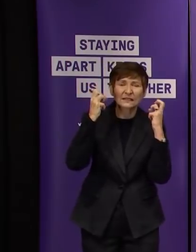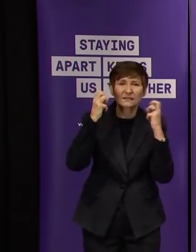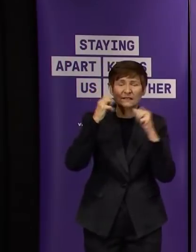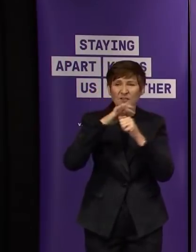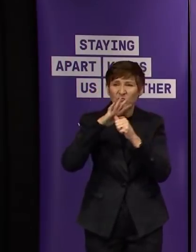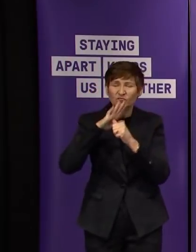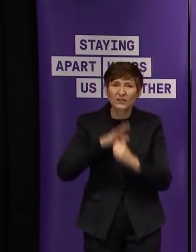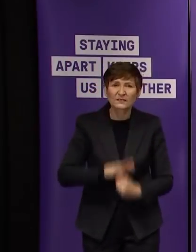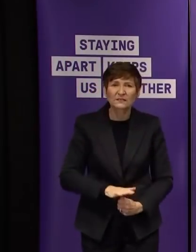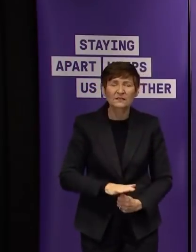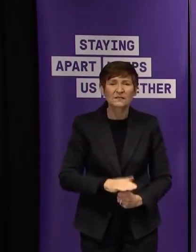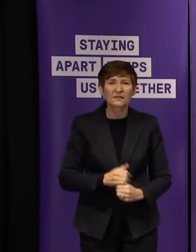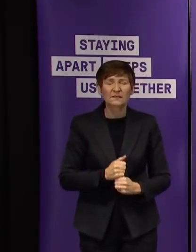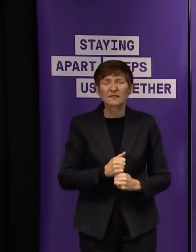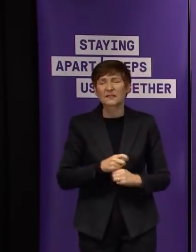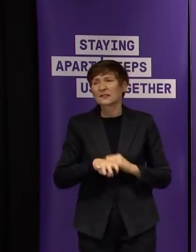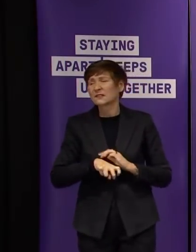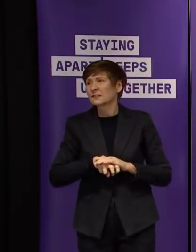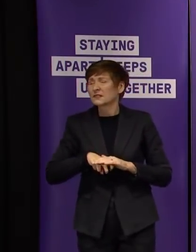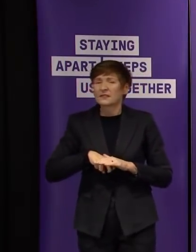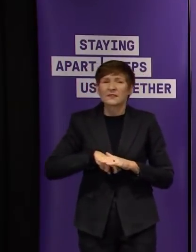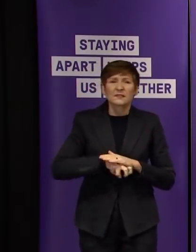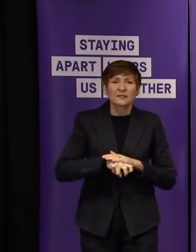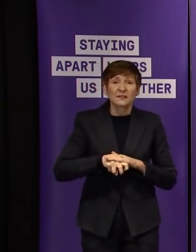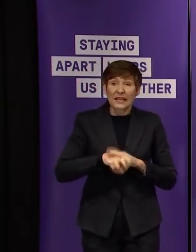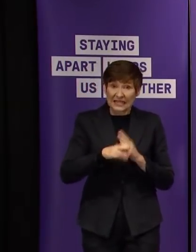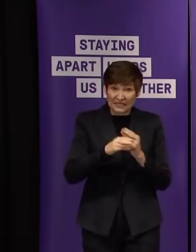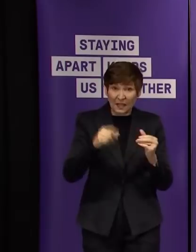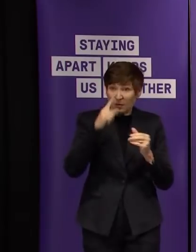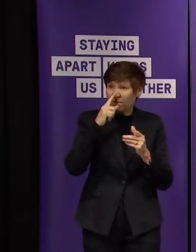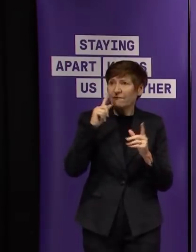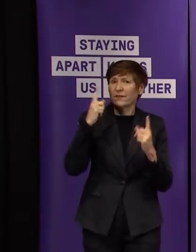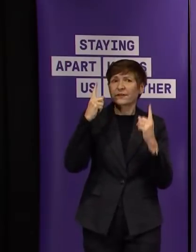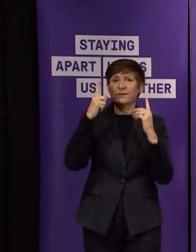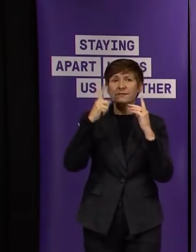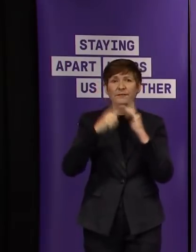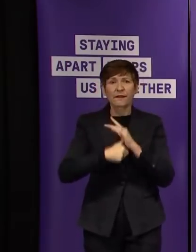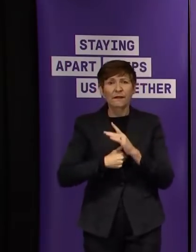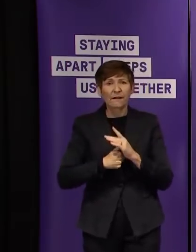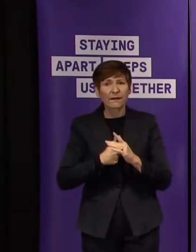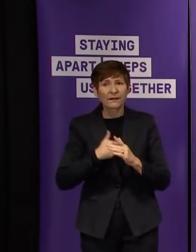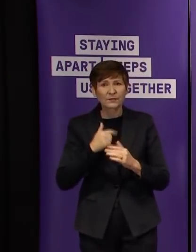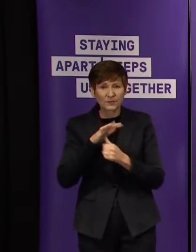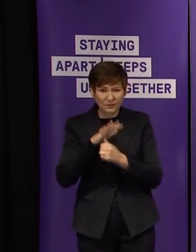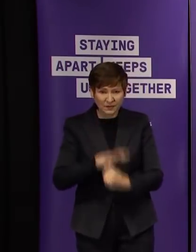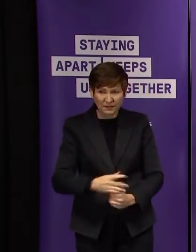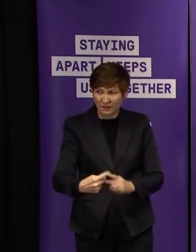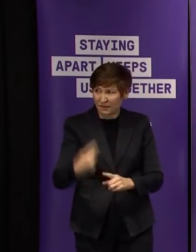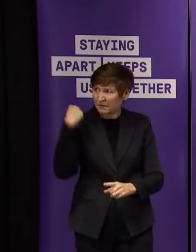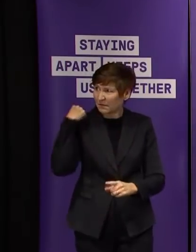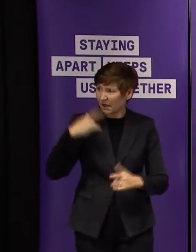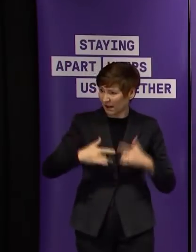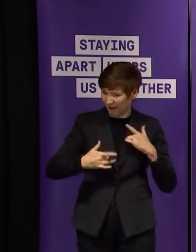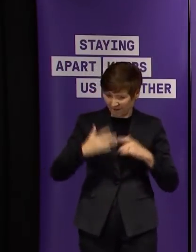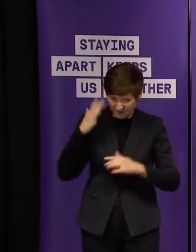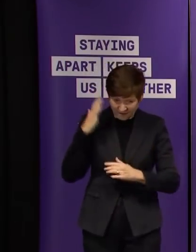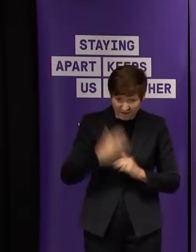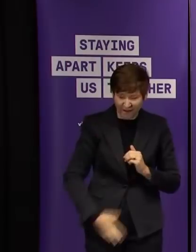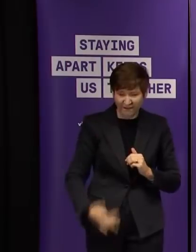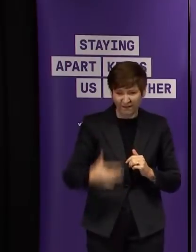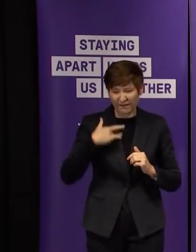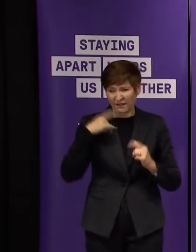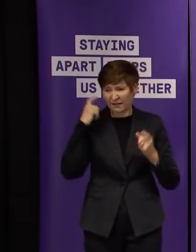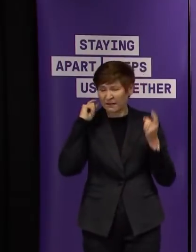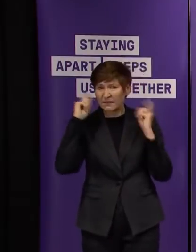depression and for the very first time, as well as those who underlying mental health problems have been made worse because